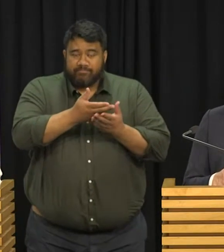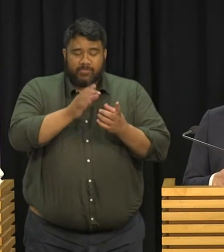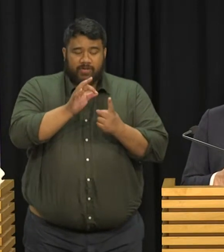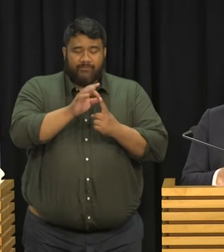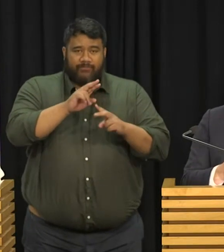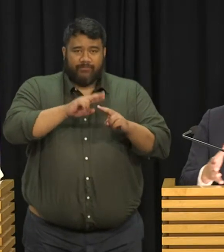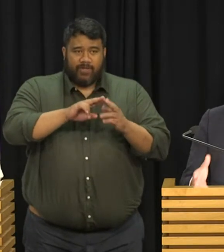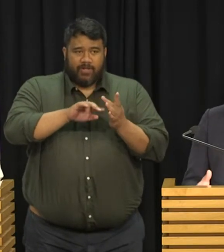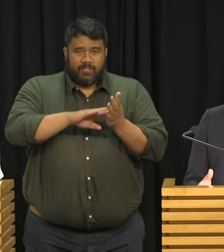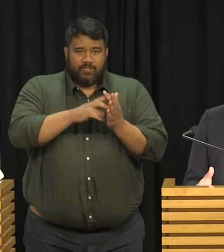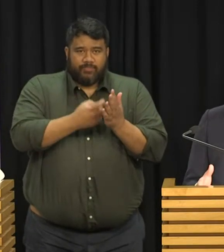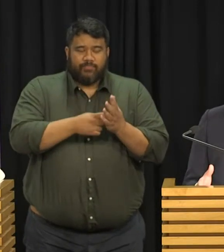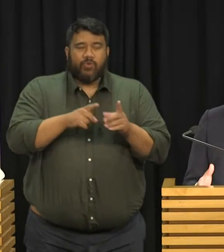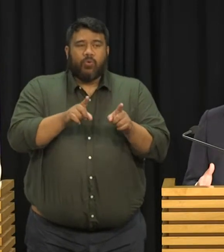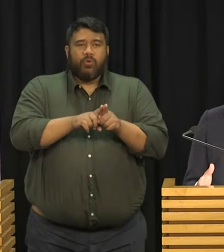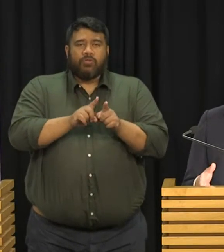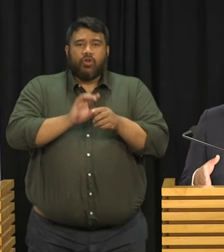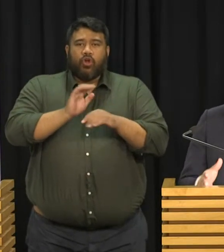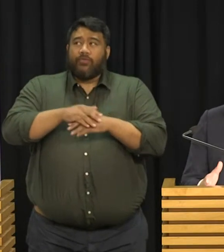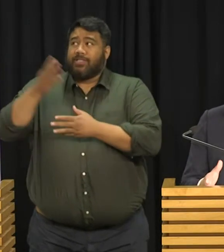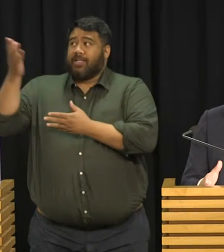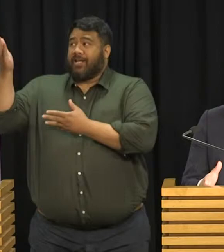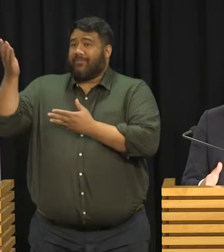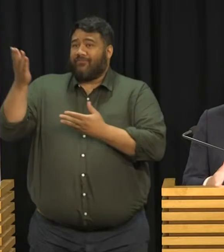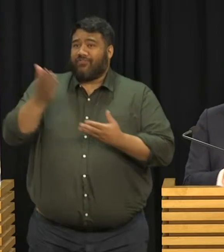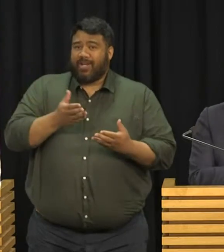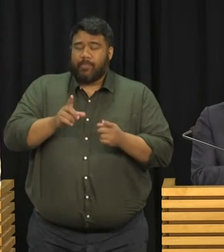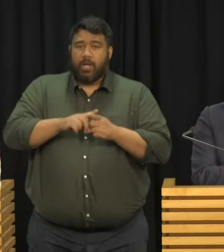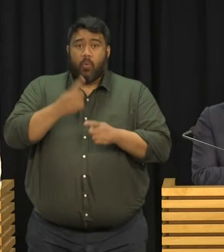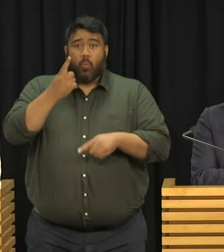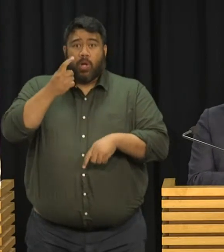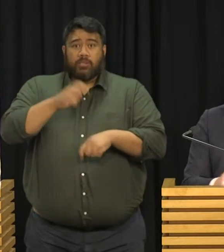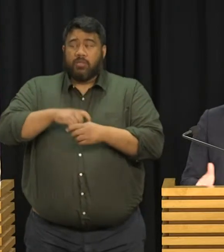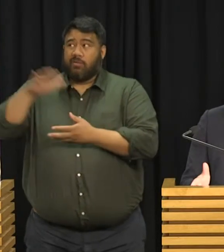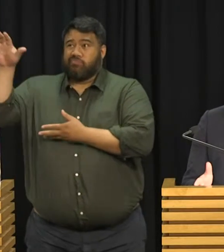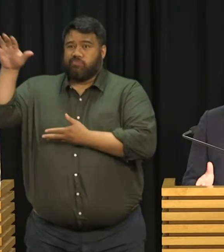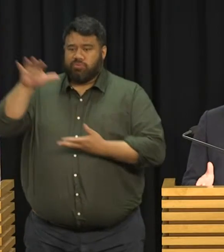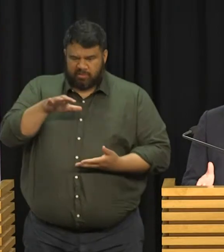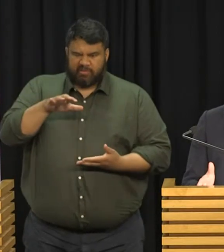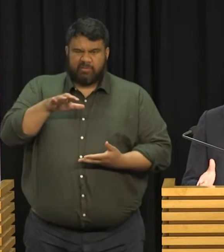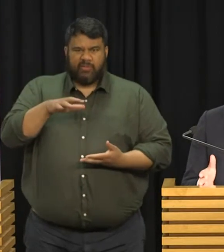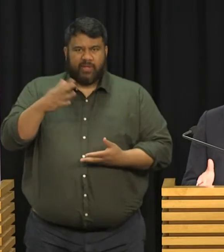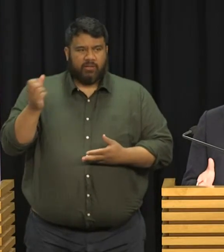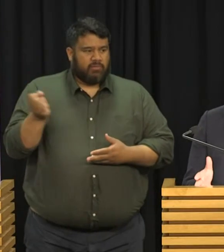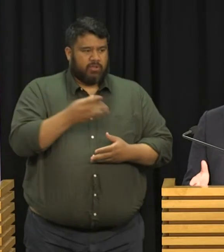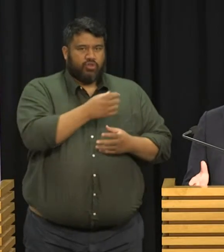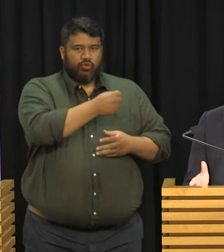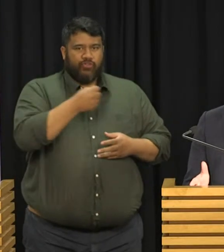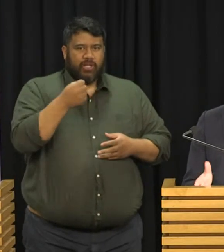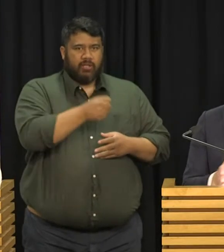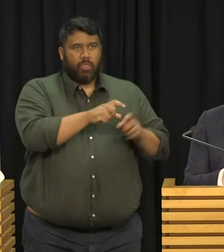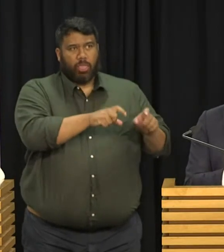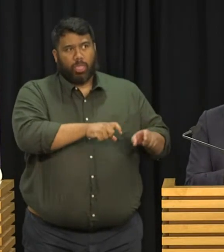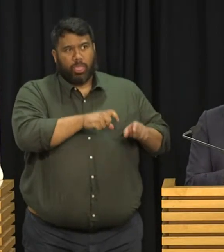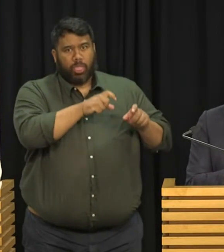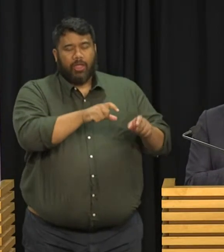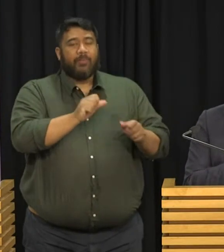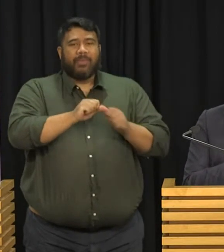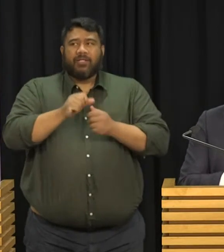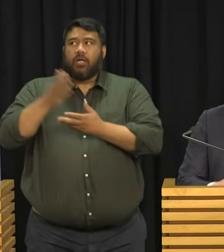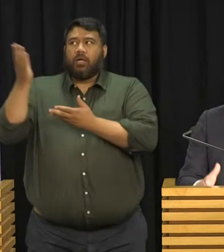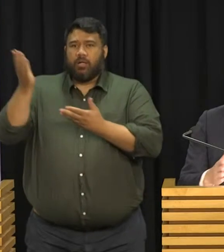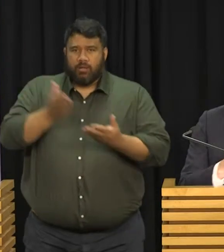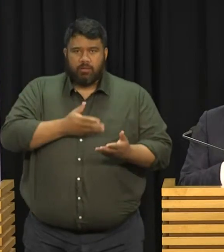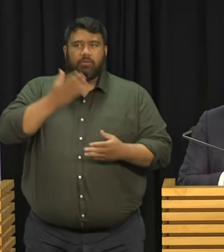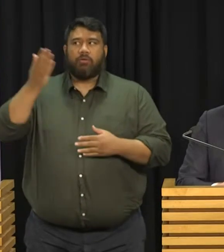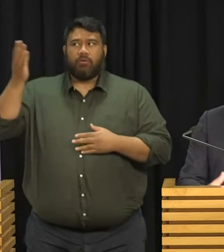end up with huge chunks of vaccine arriving and sitting in the freezer. Actually spreading the delivery is better for them and it's better for us because it means that